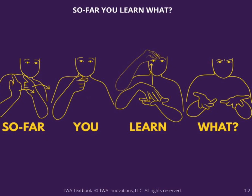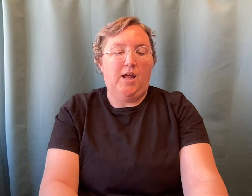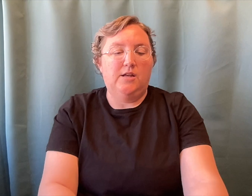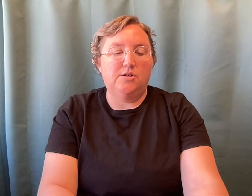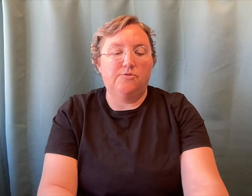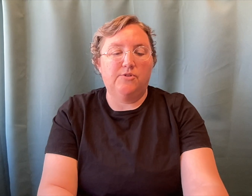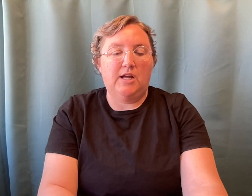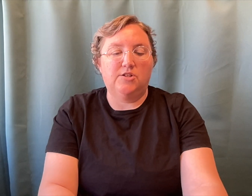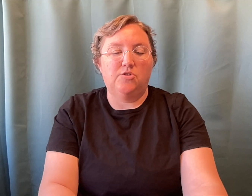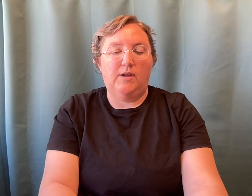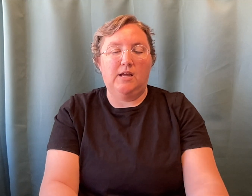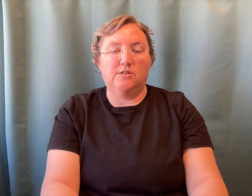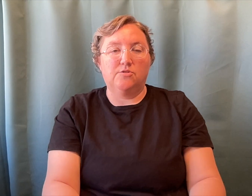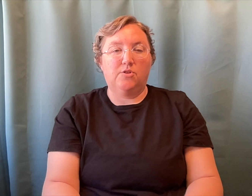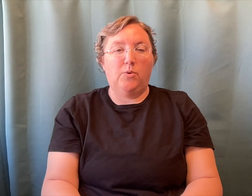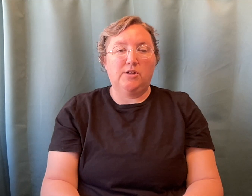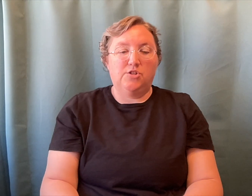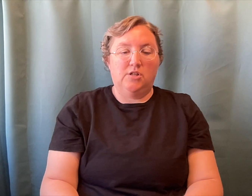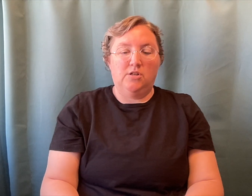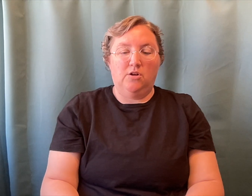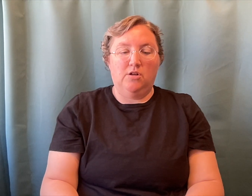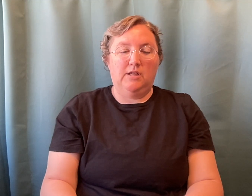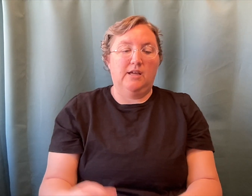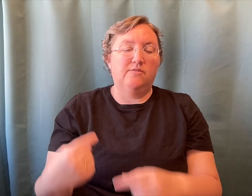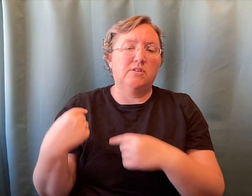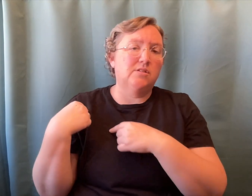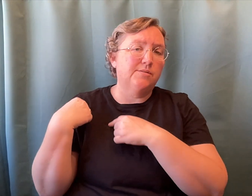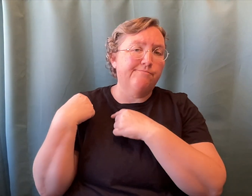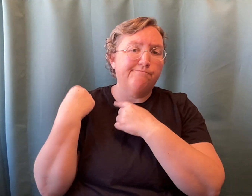And don't forget to answer the question on Canvas.